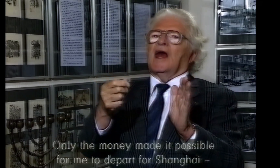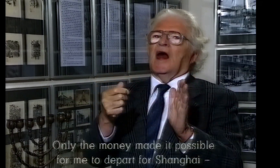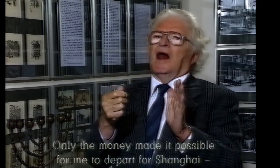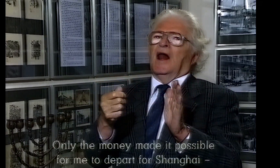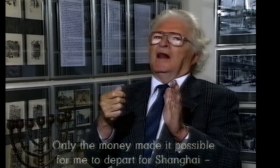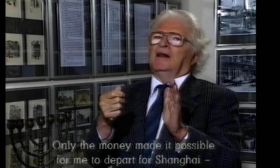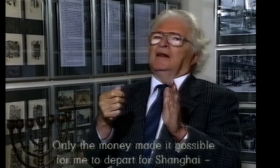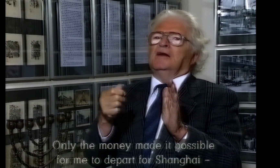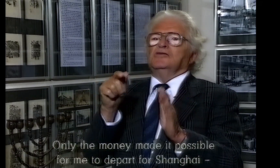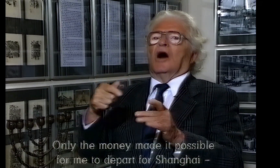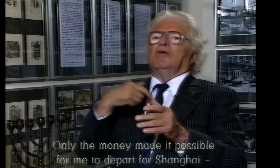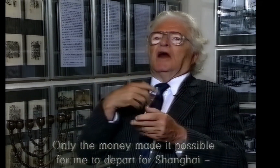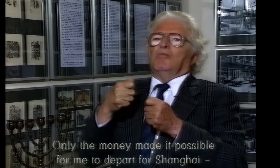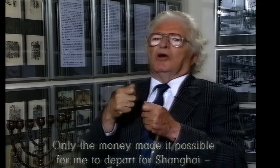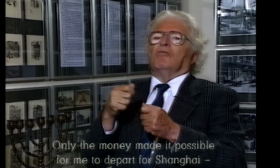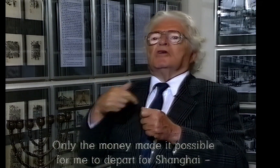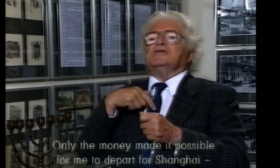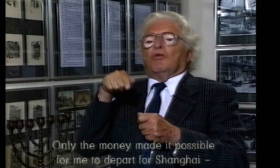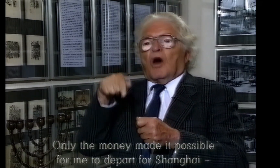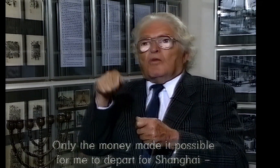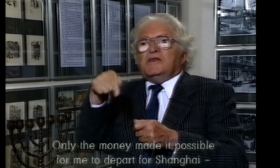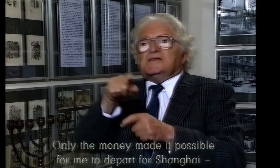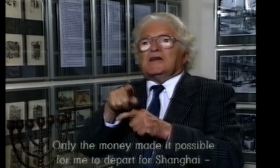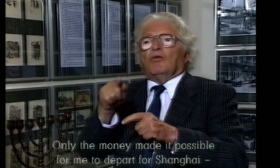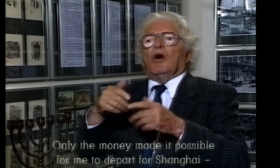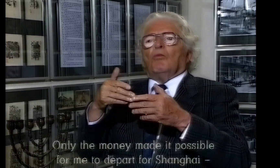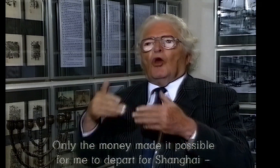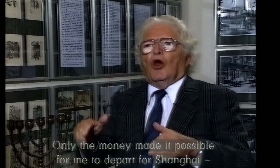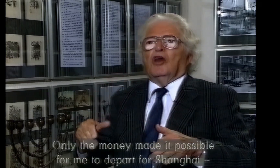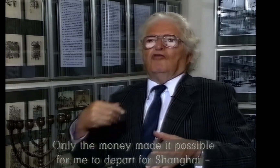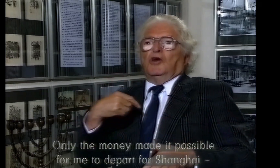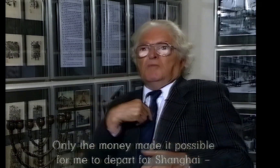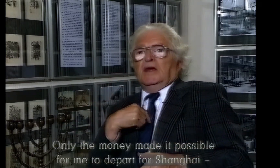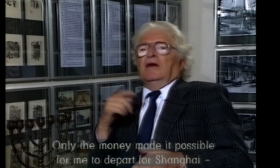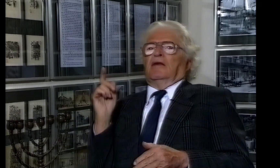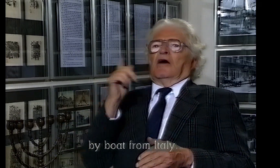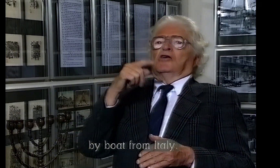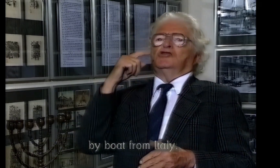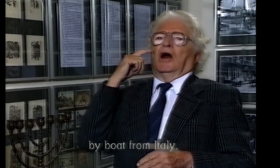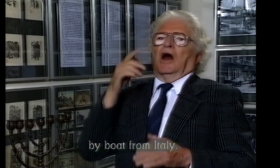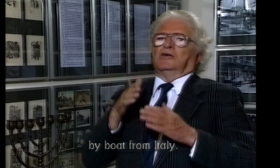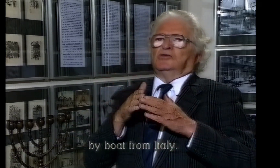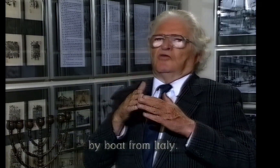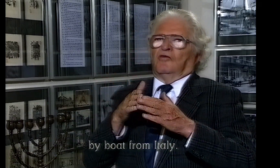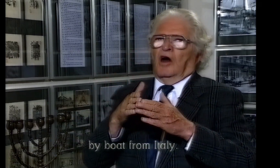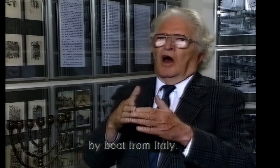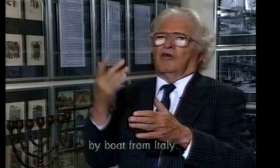money. Only the money made it possible for me to depart for Shanghai, by boat from